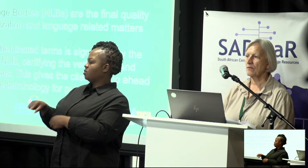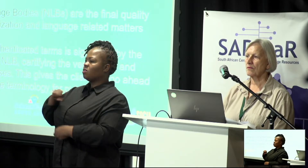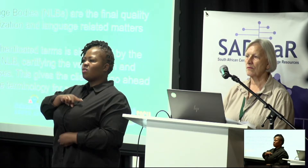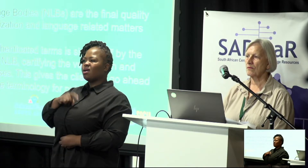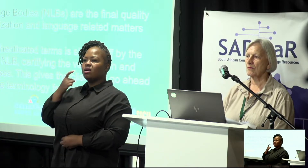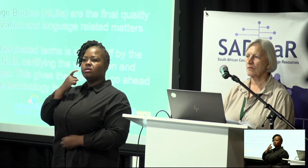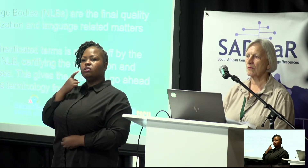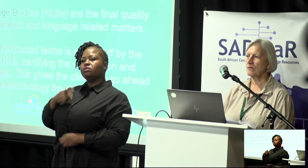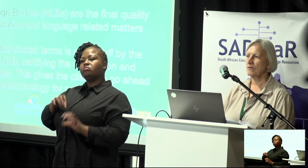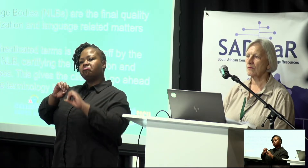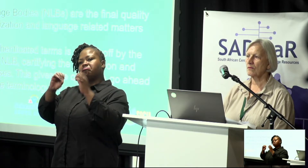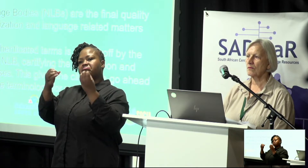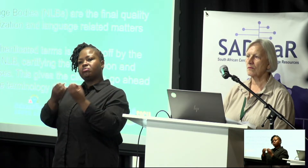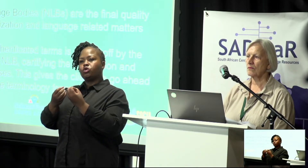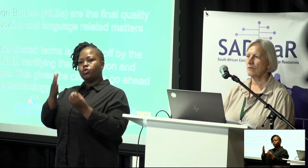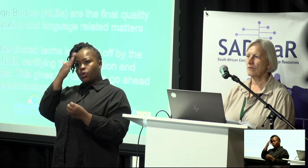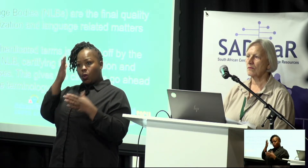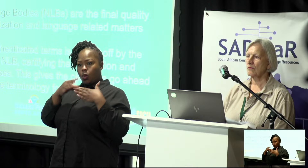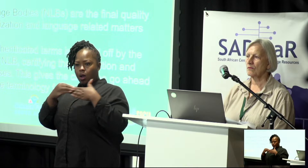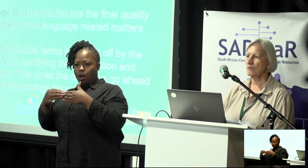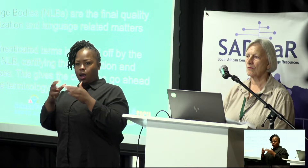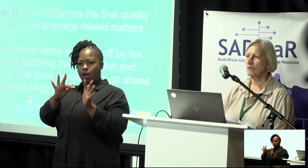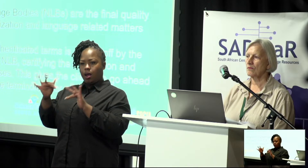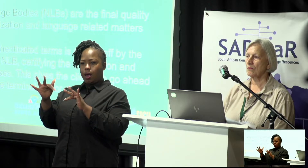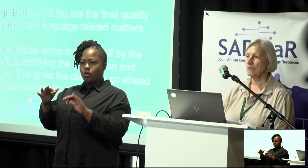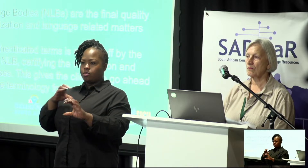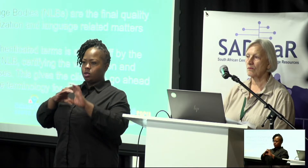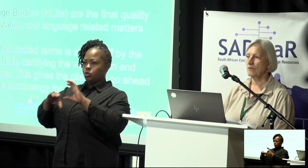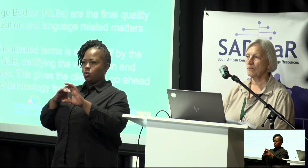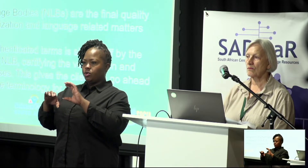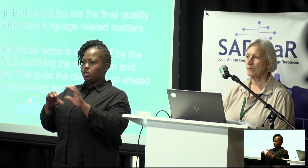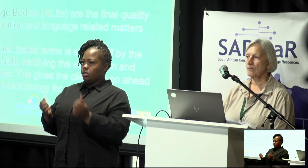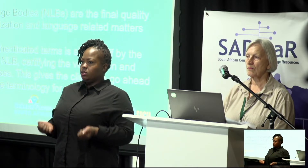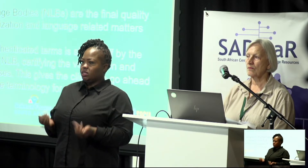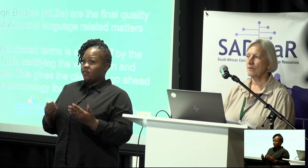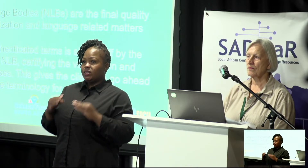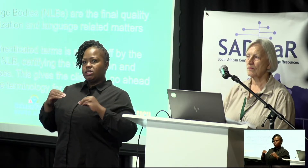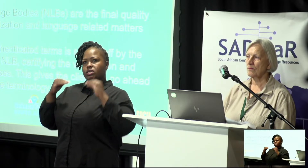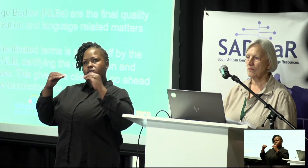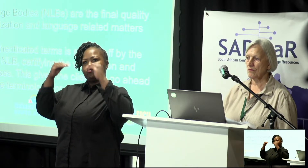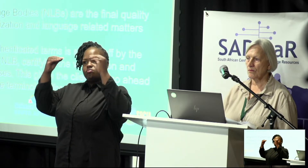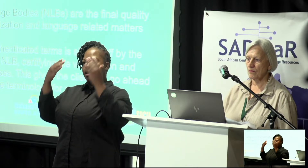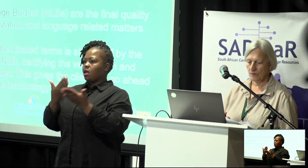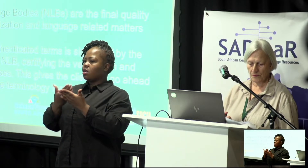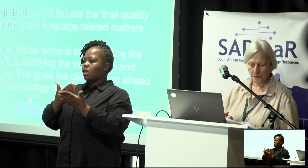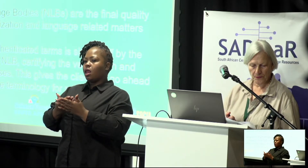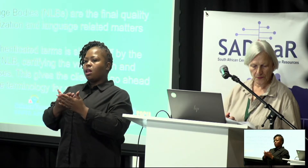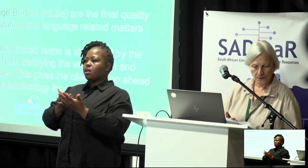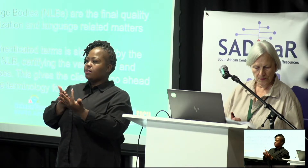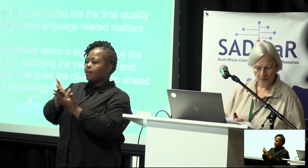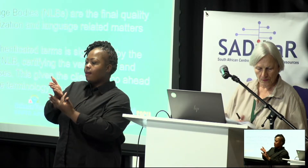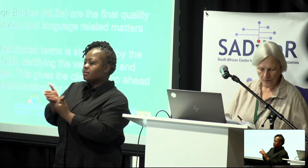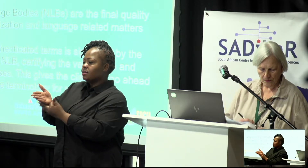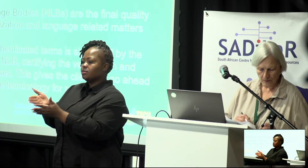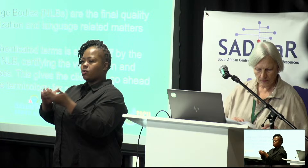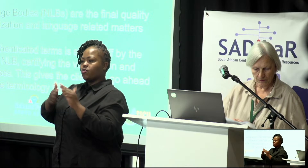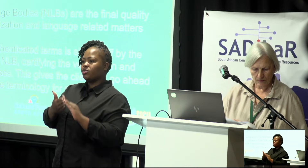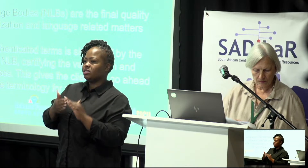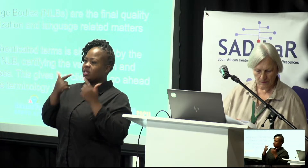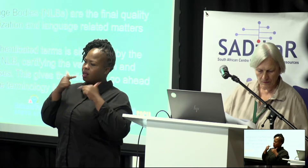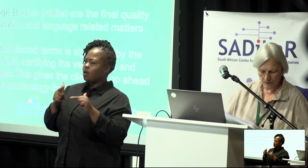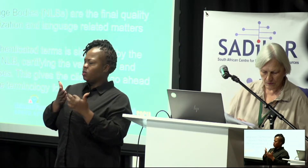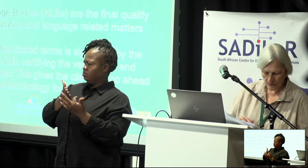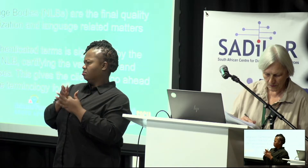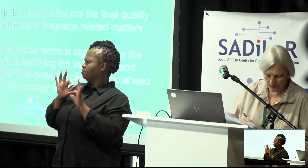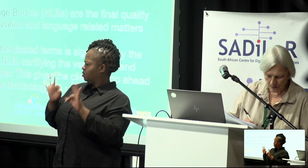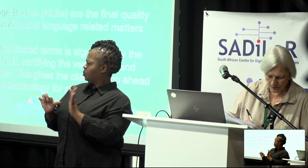guide organizations to communicate and to deliver services to our citizens and foreigners for that